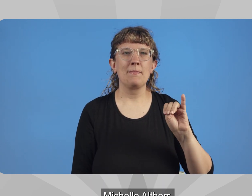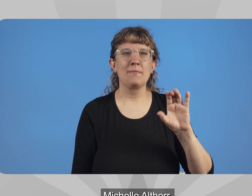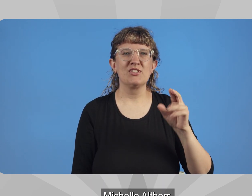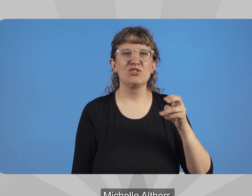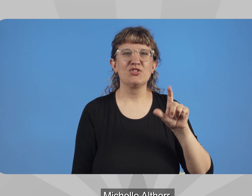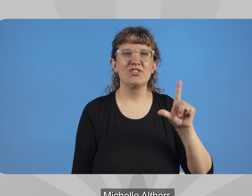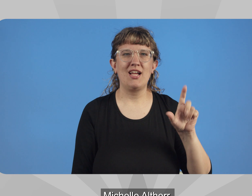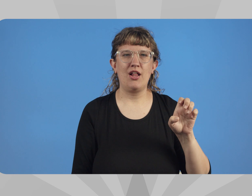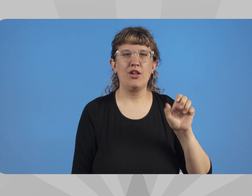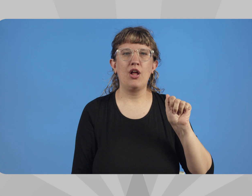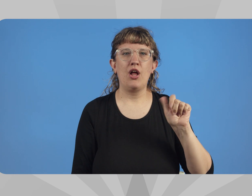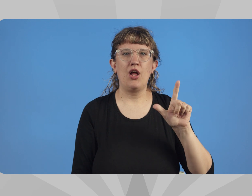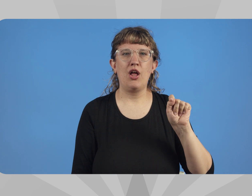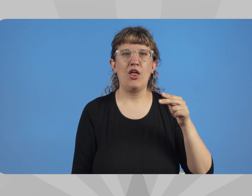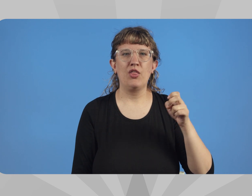Michele Altherr.